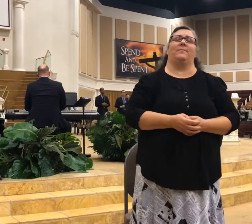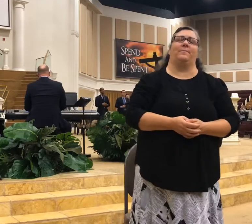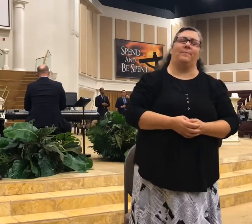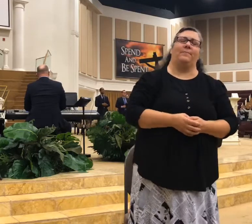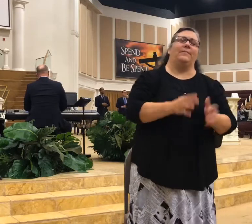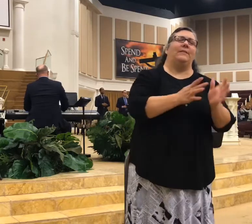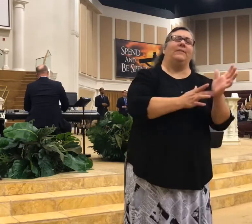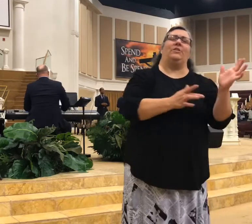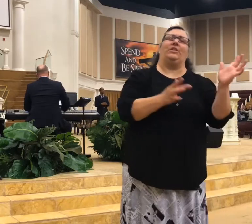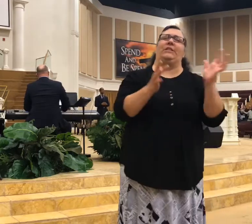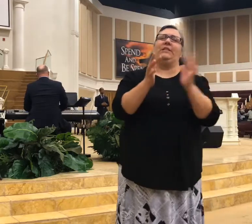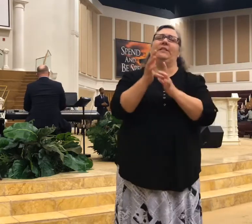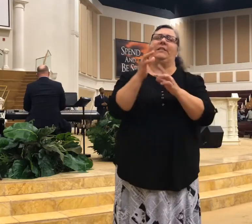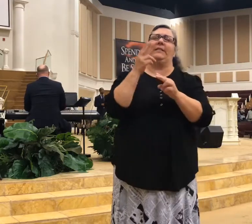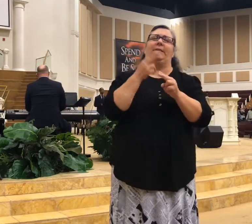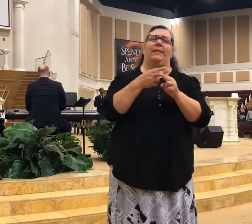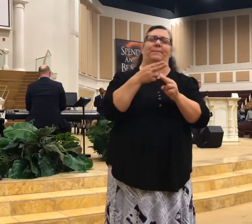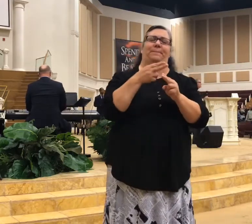name. In Jesus'